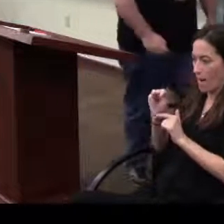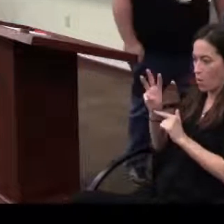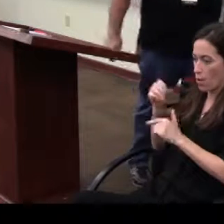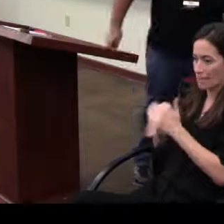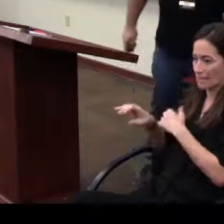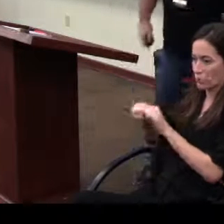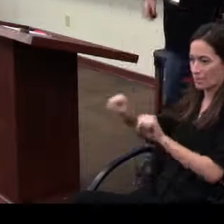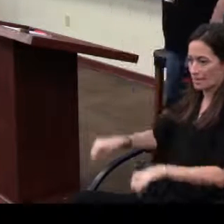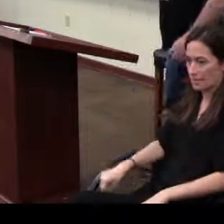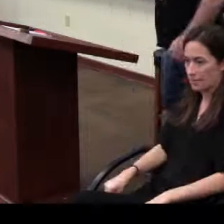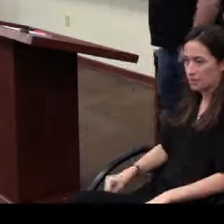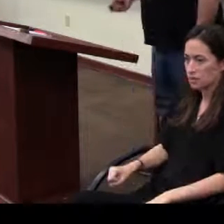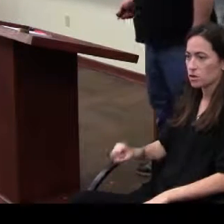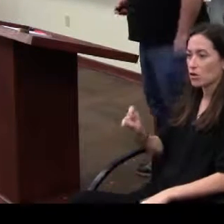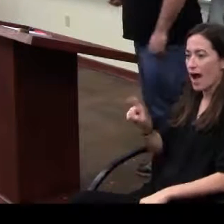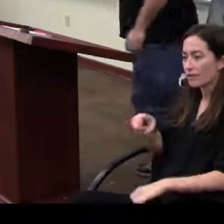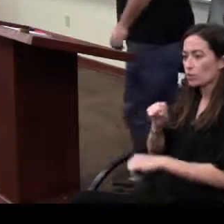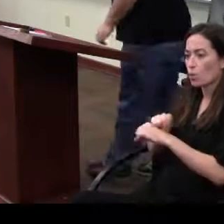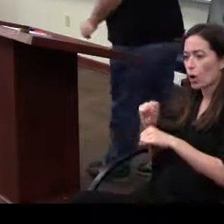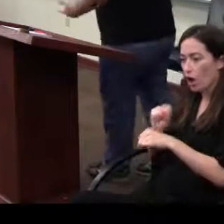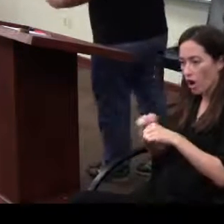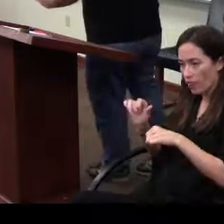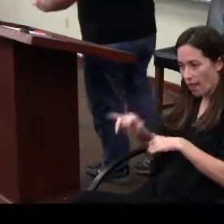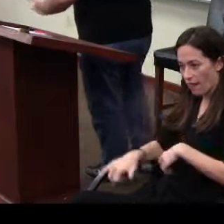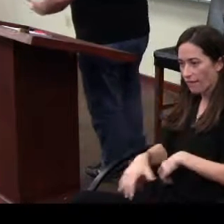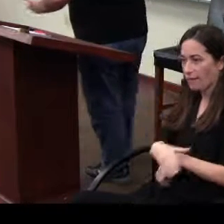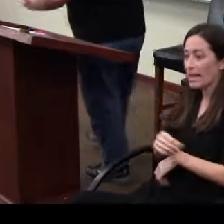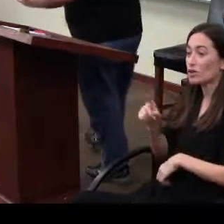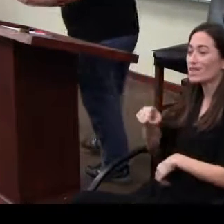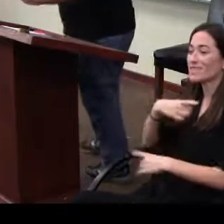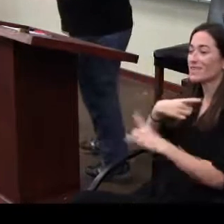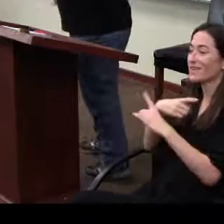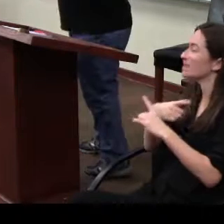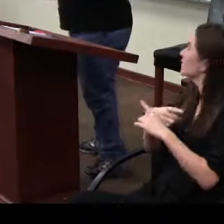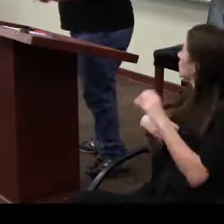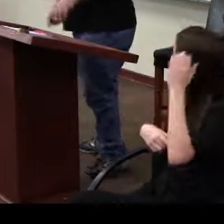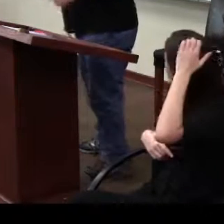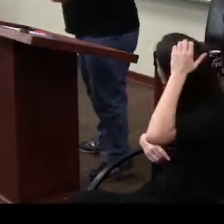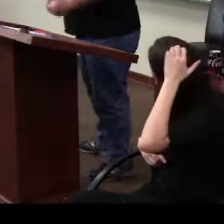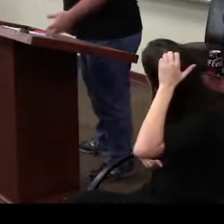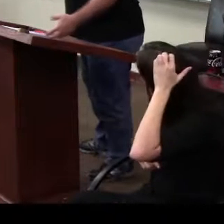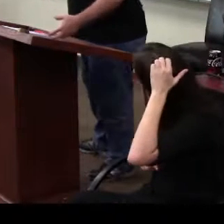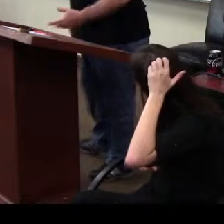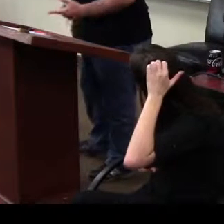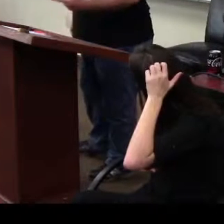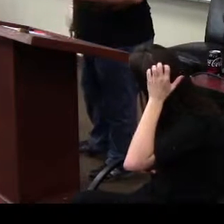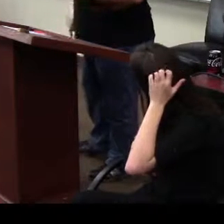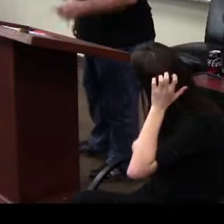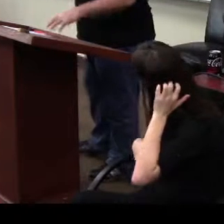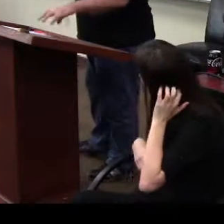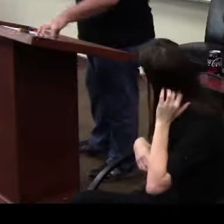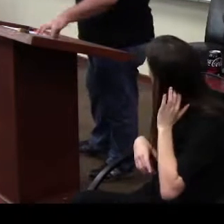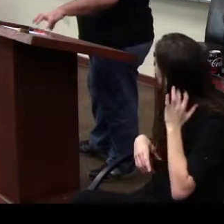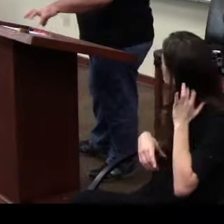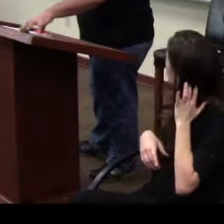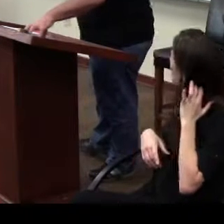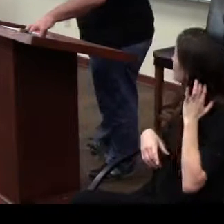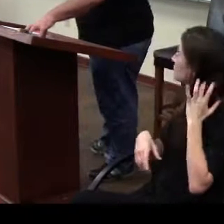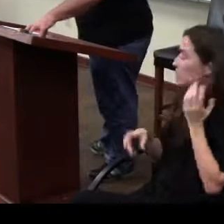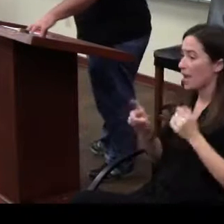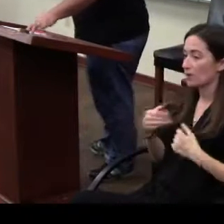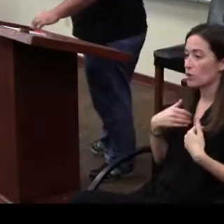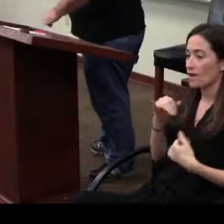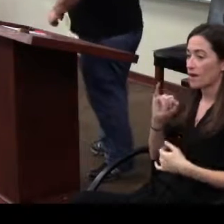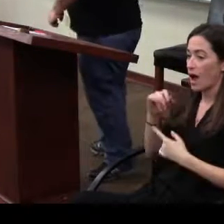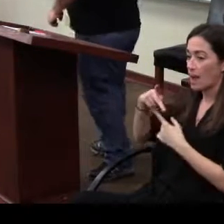we want to work on that. And you need the defense in depth. You know, I'm talking about perimeter network, you got to have it. You got to have your IPS. You got to have those sorts of things,